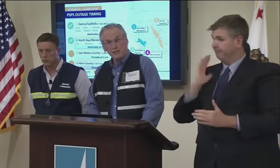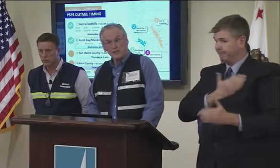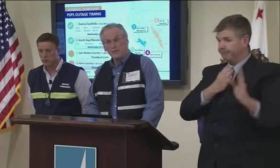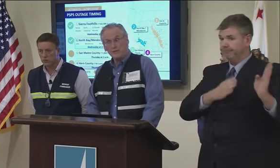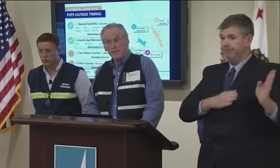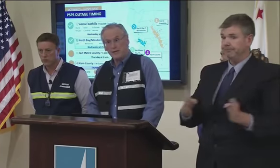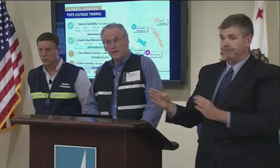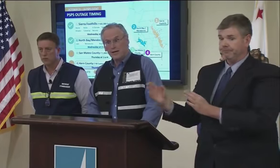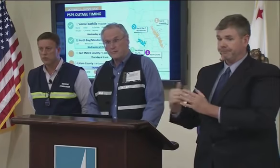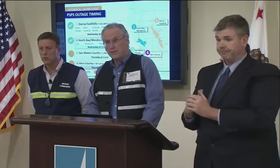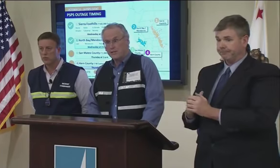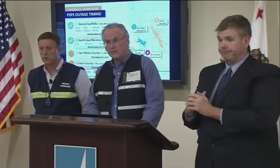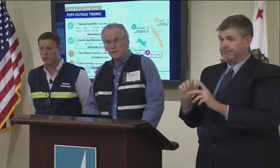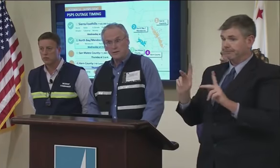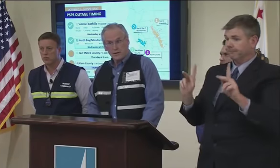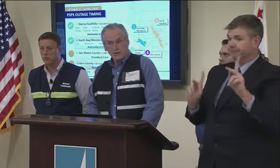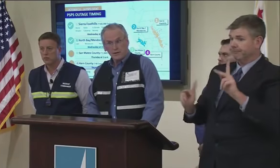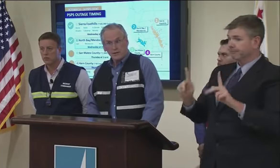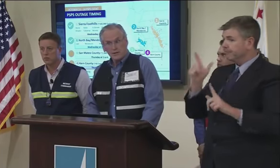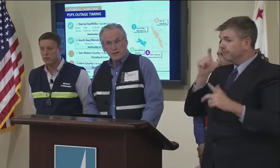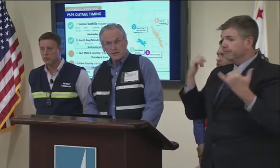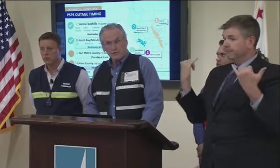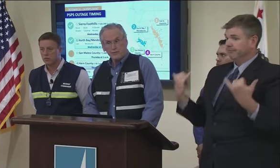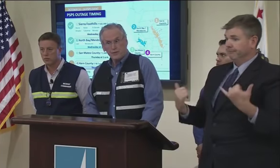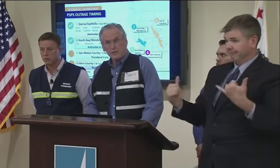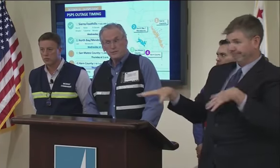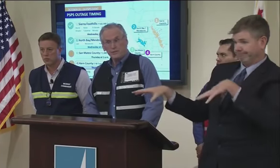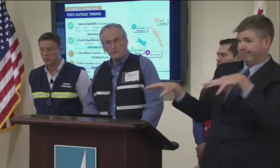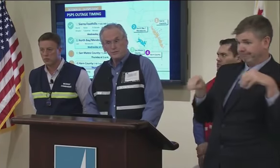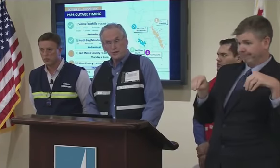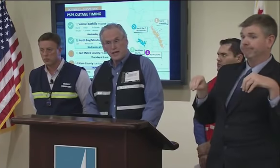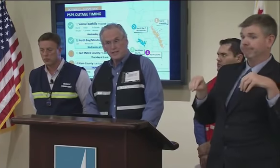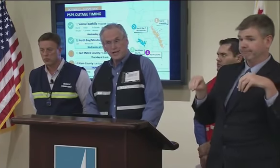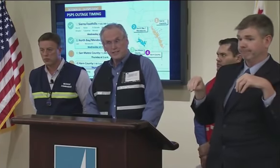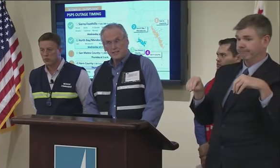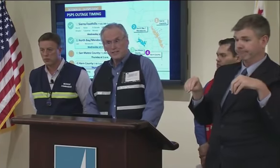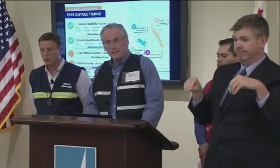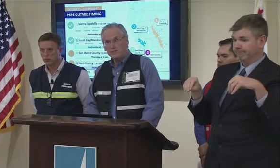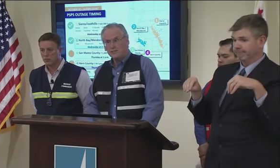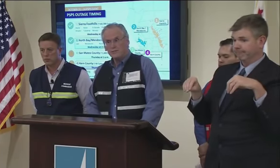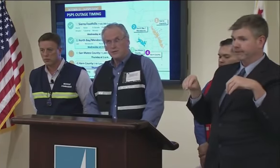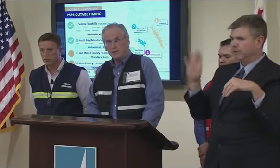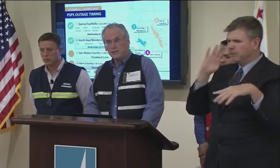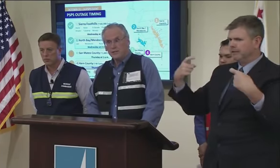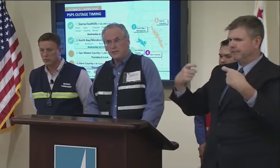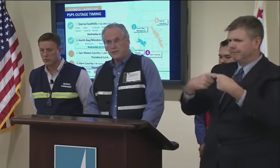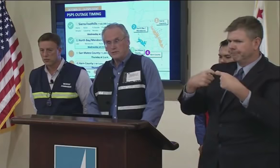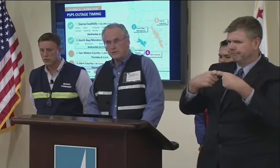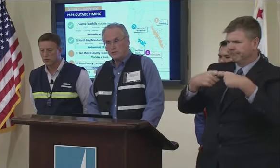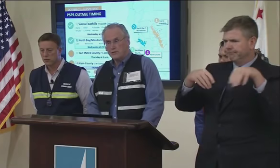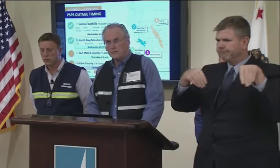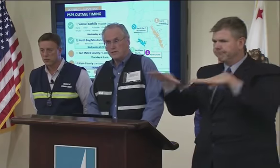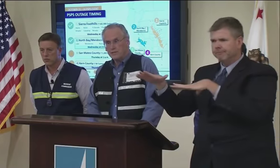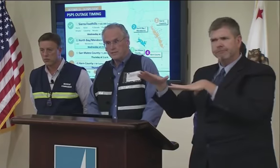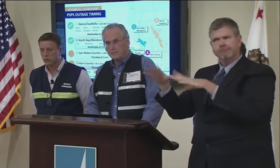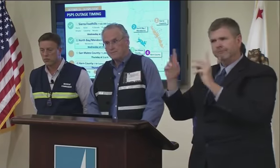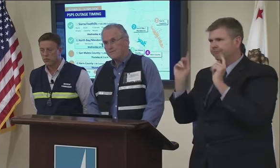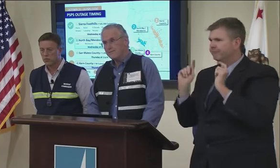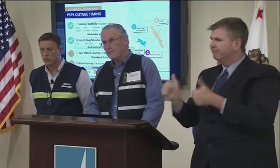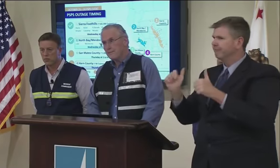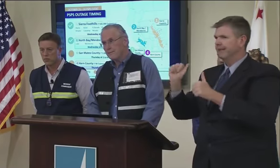is to hook everybody back up and then at some point see what those forecasts actually lead to, but we intend to restore